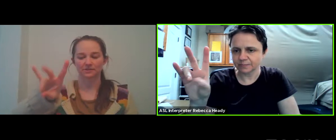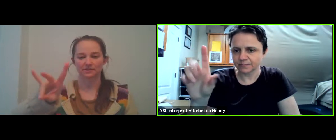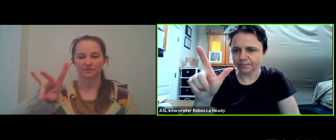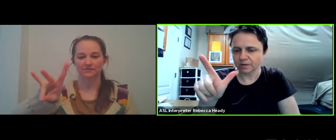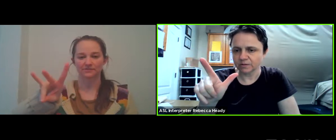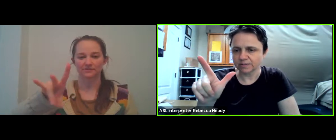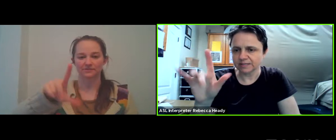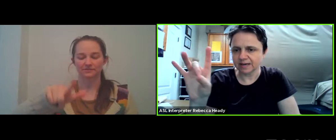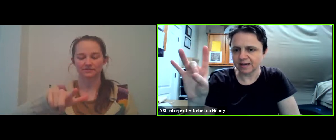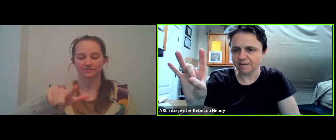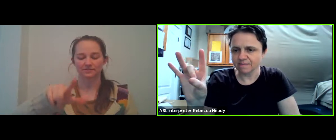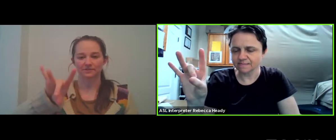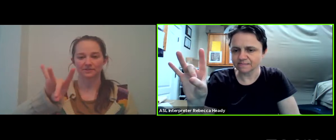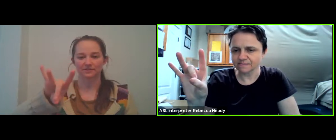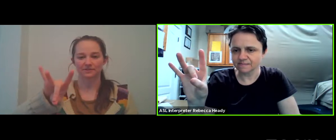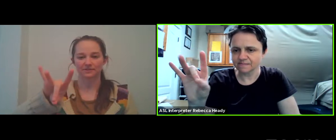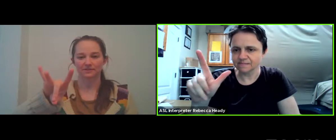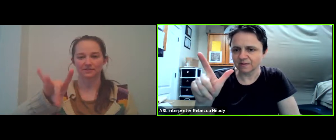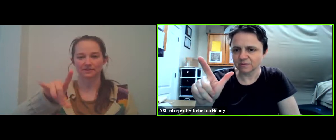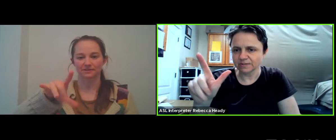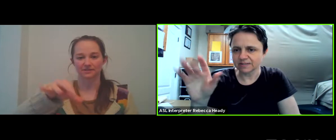7, 8,